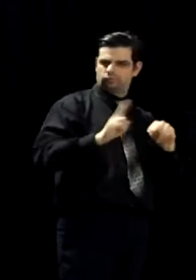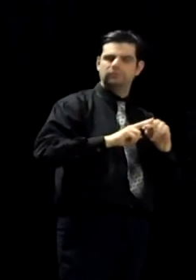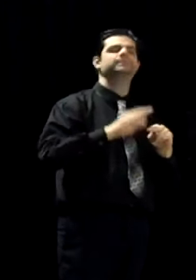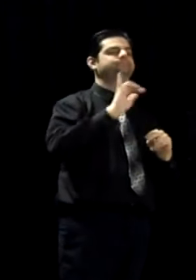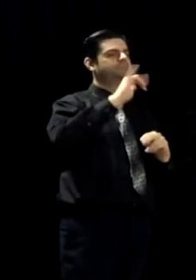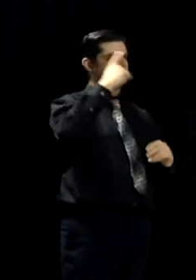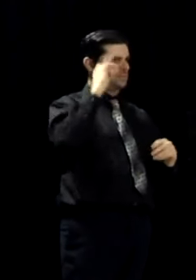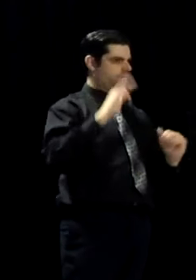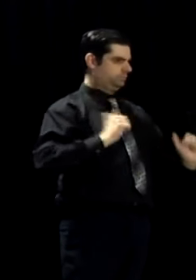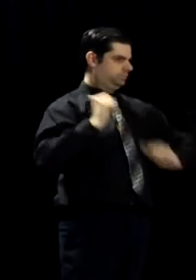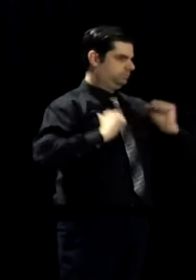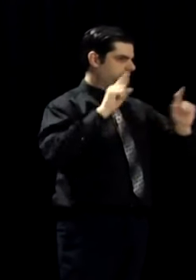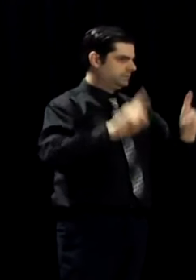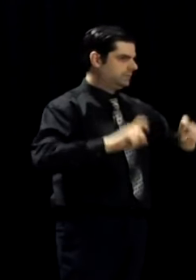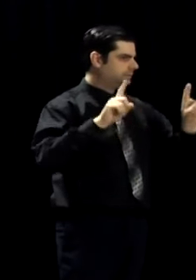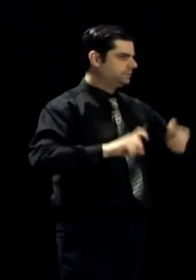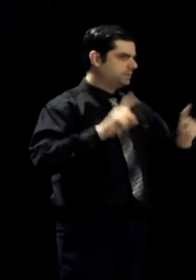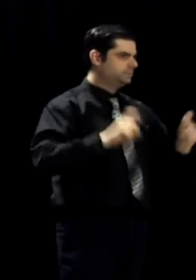1,047 positive,